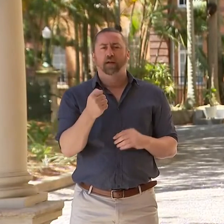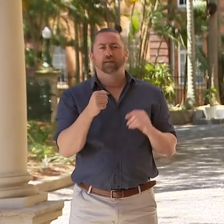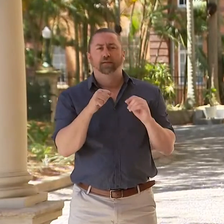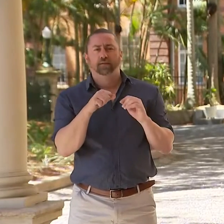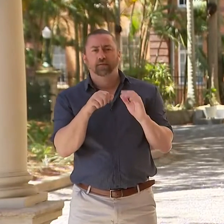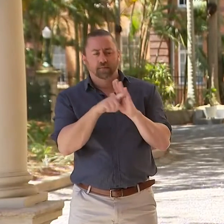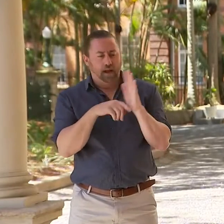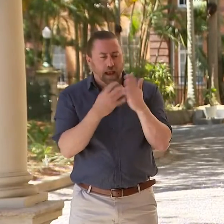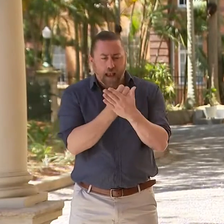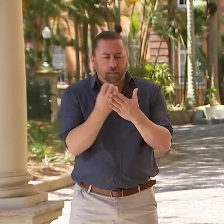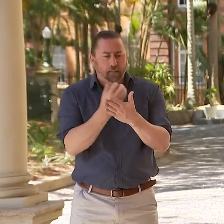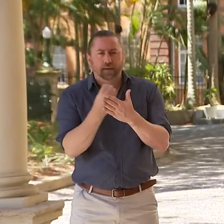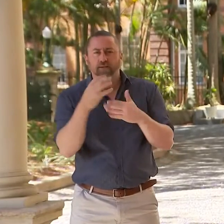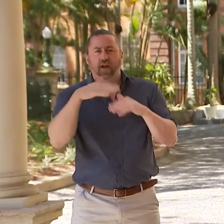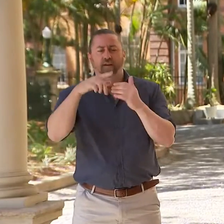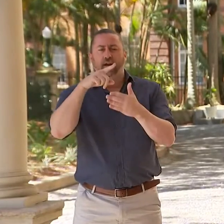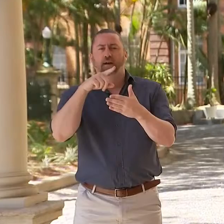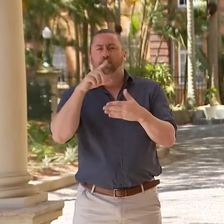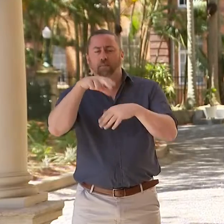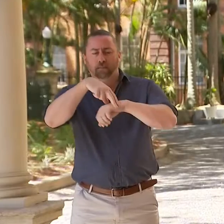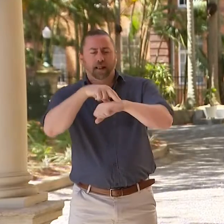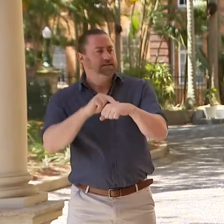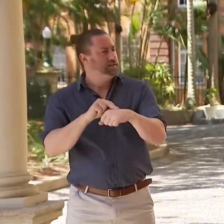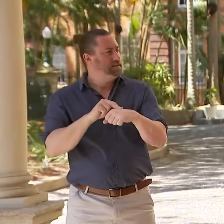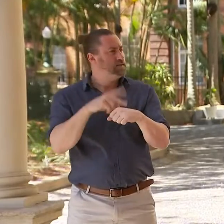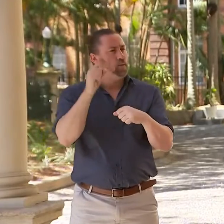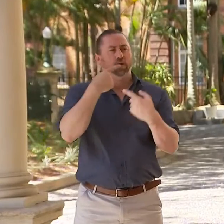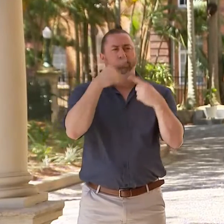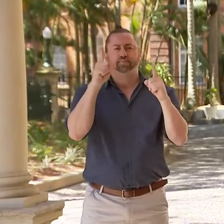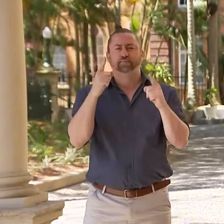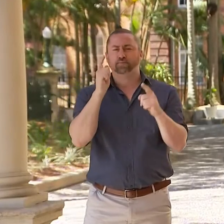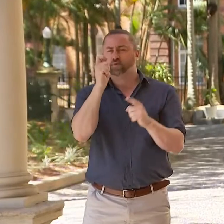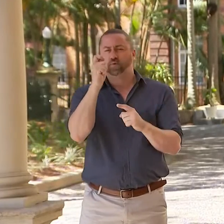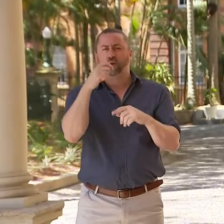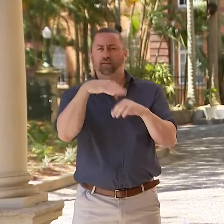I don't have numbers to hand, but I'm sure there'll be a police representative.